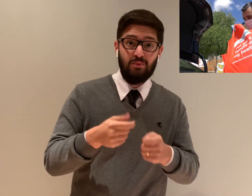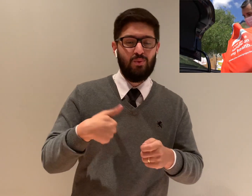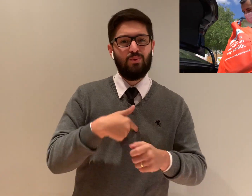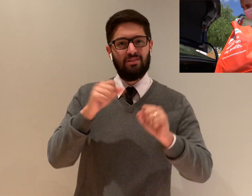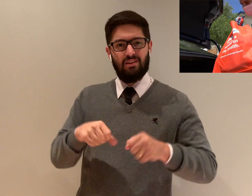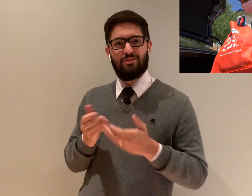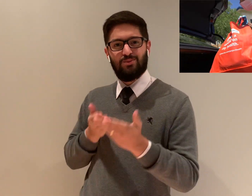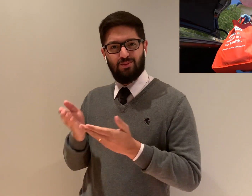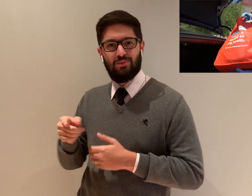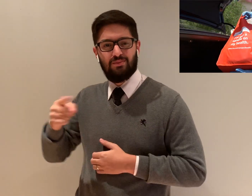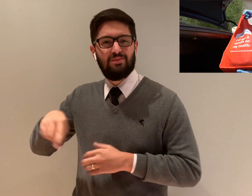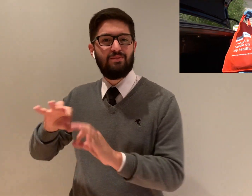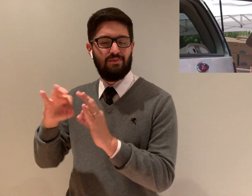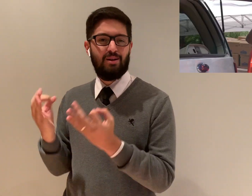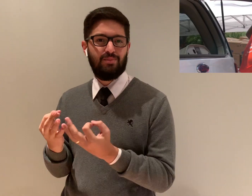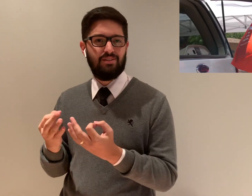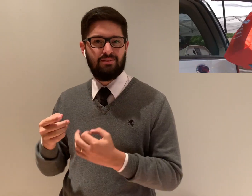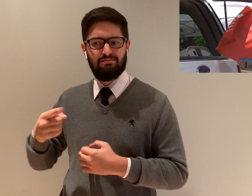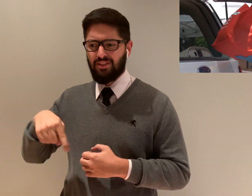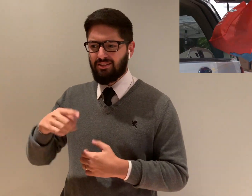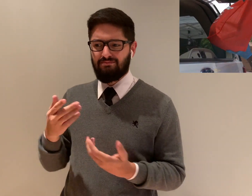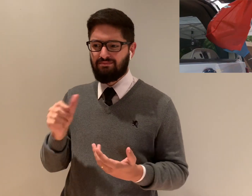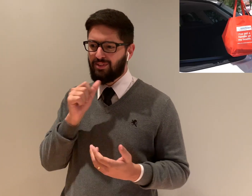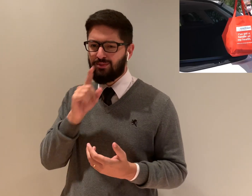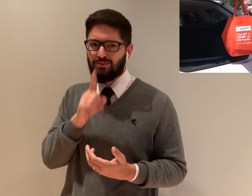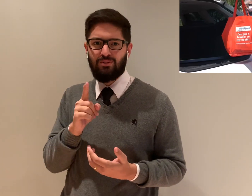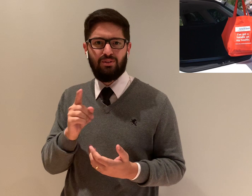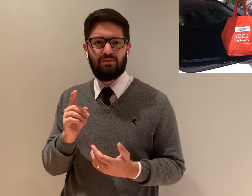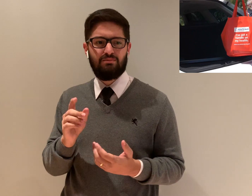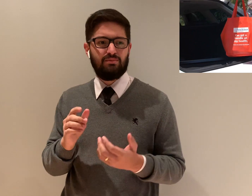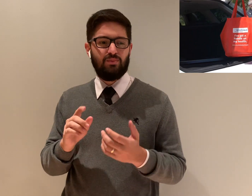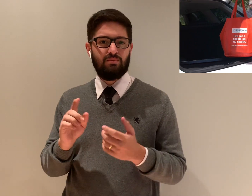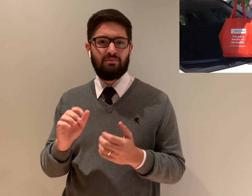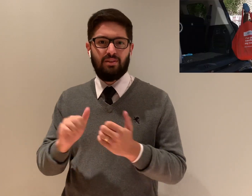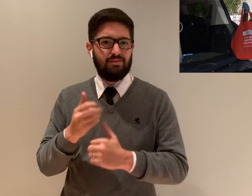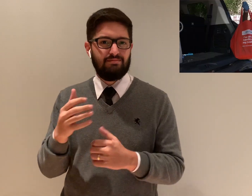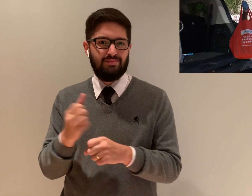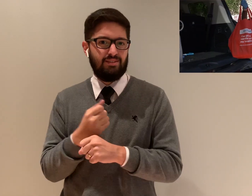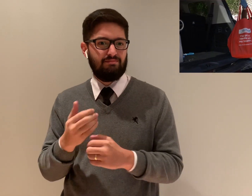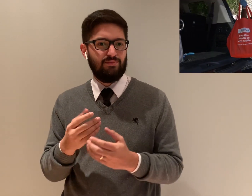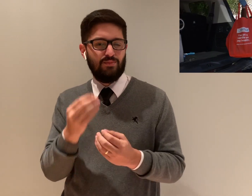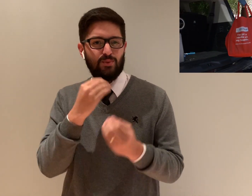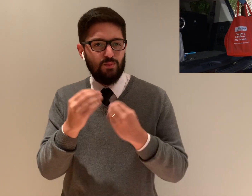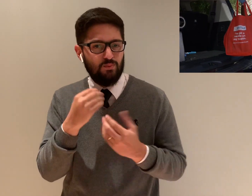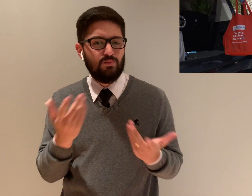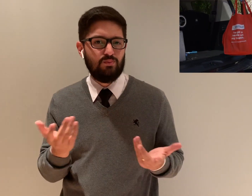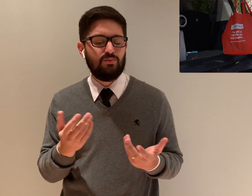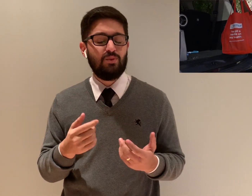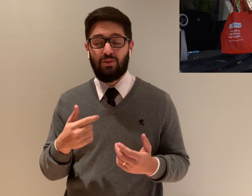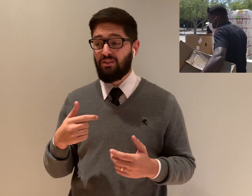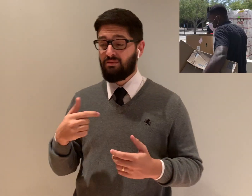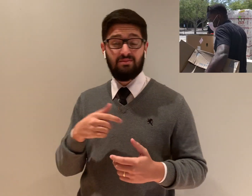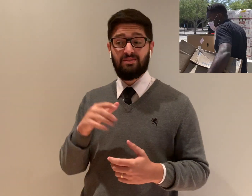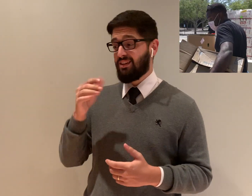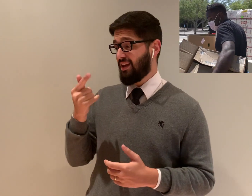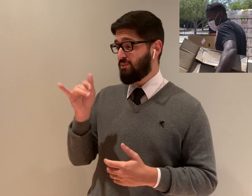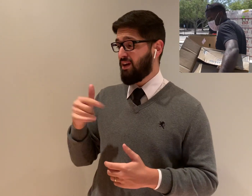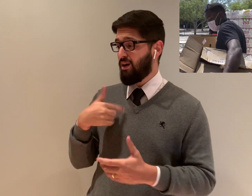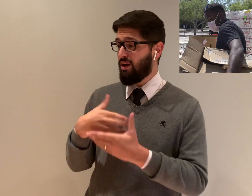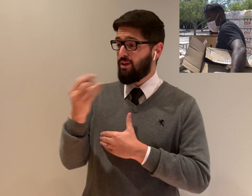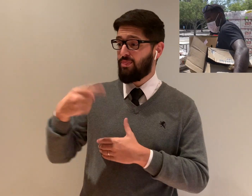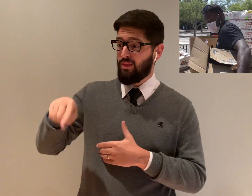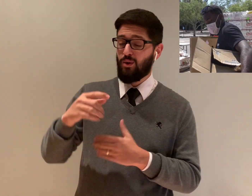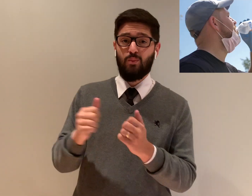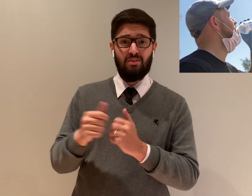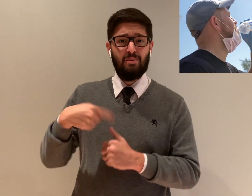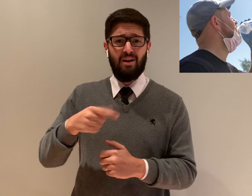that we're able to serve these families that are not sure where their next meal is coming from. You know, Gabby, I was out there with them, and I'm